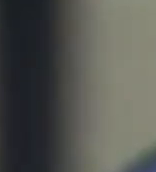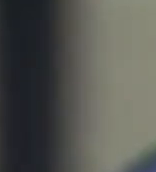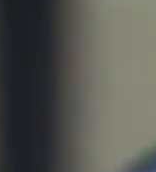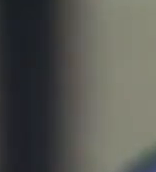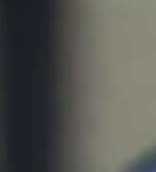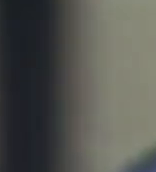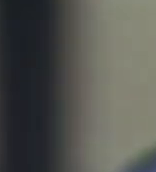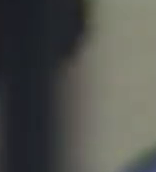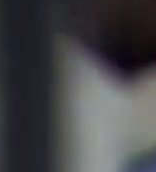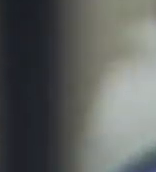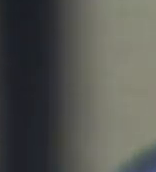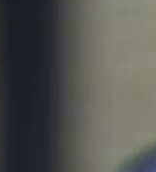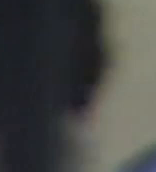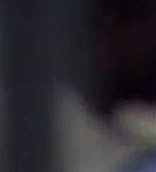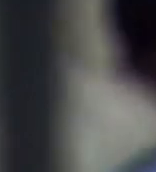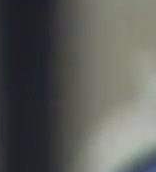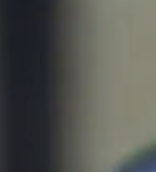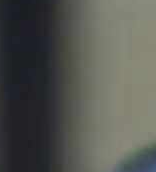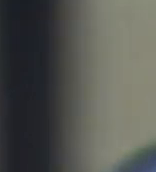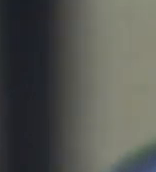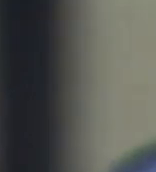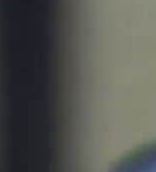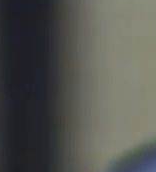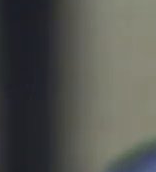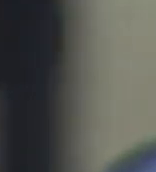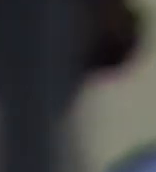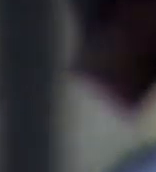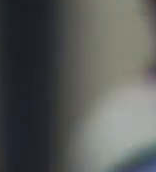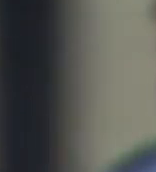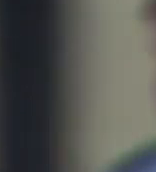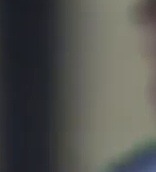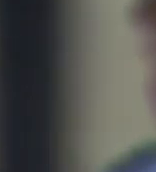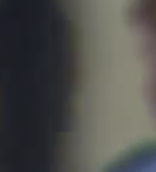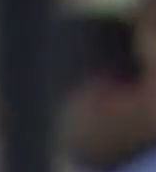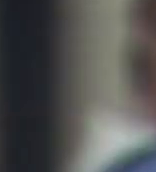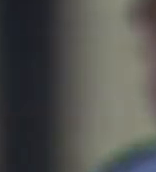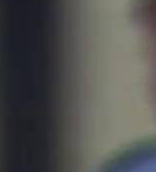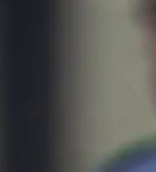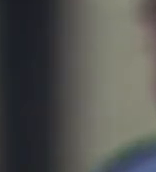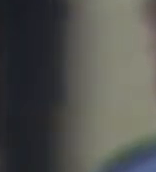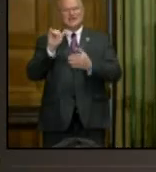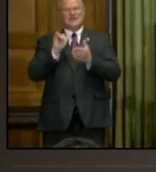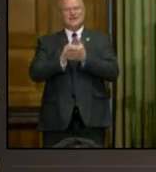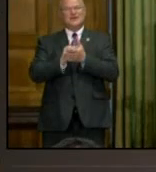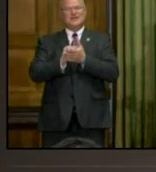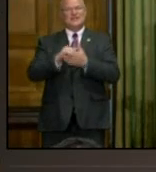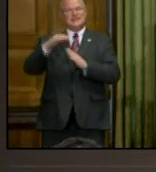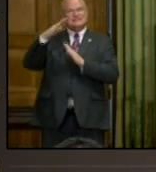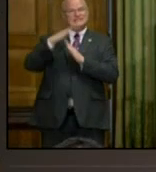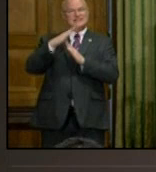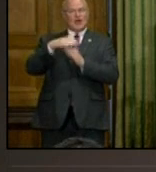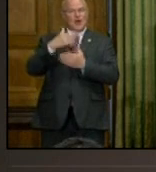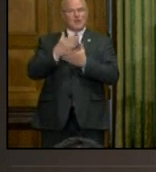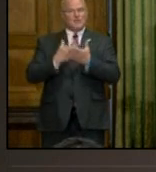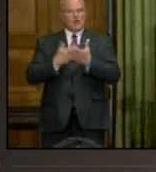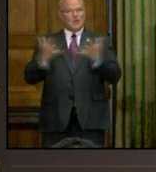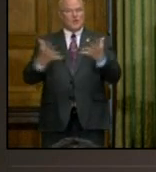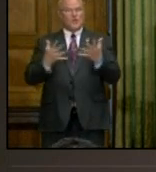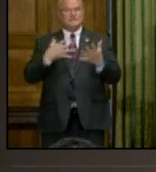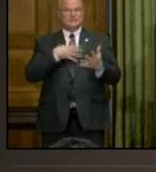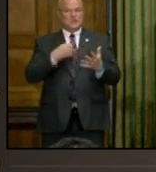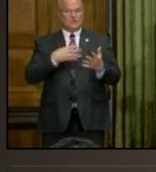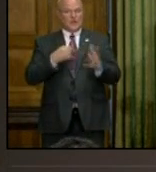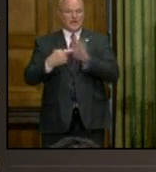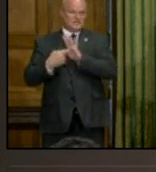fancy way of saying crowded places, living close together. A nursing home is one, so is a prison. The top part of it, what's in